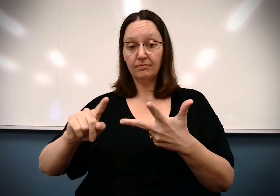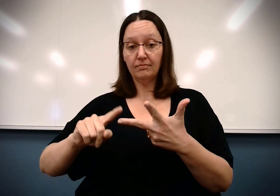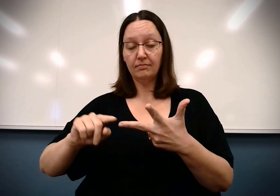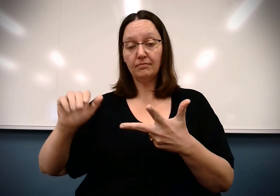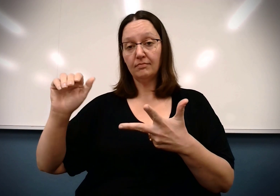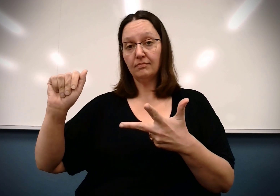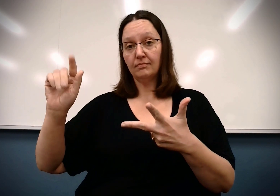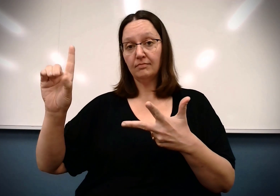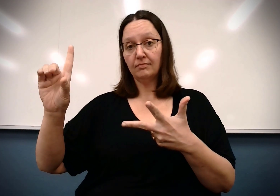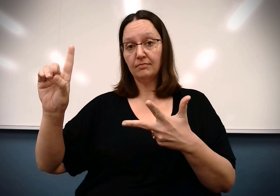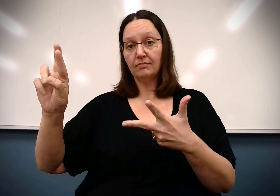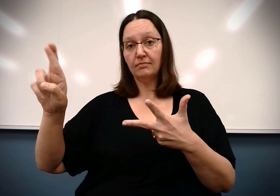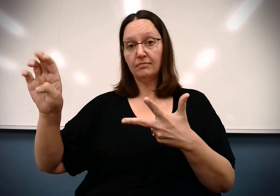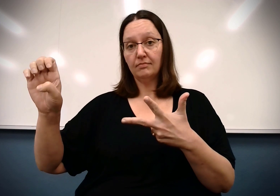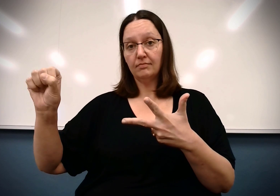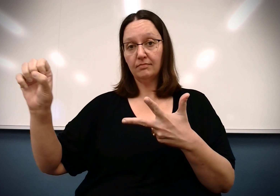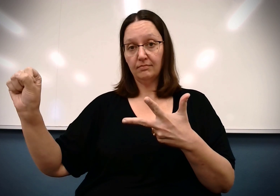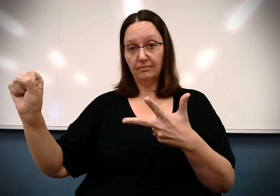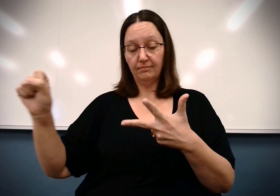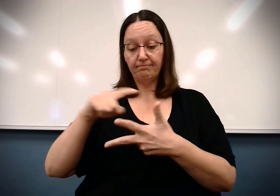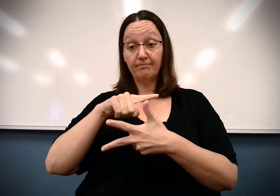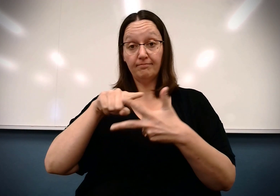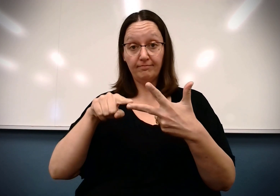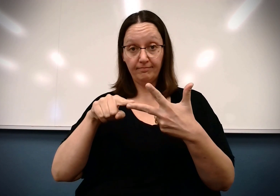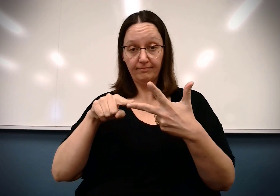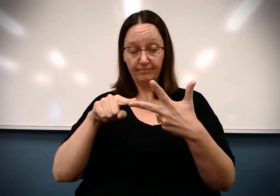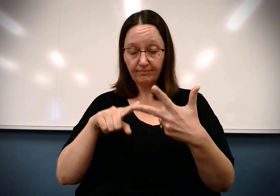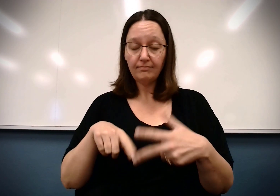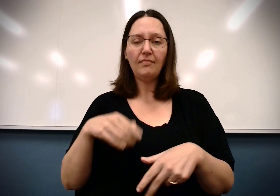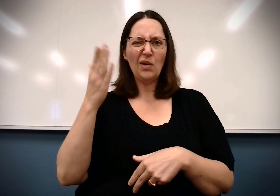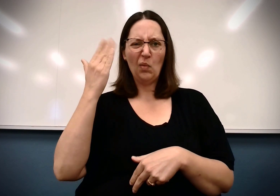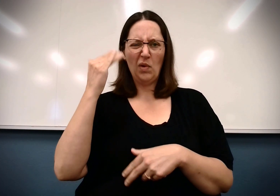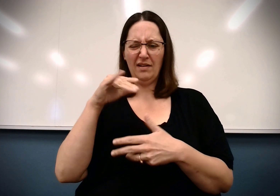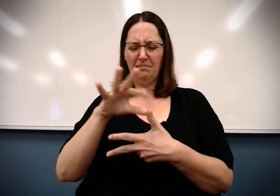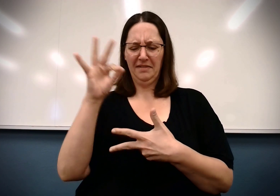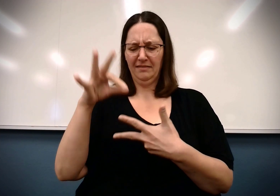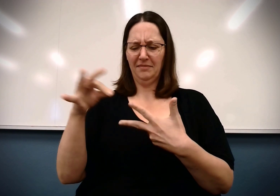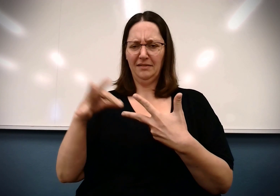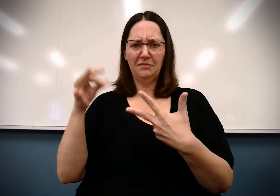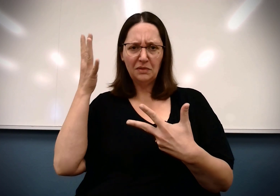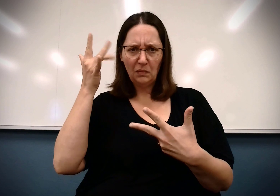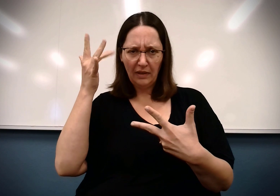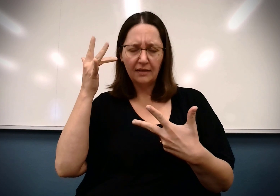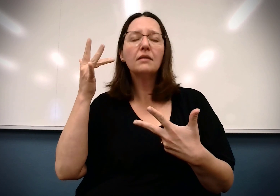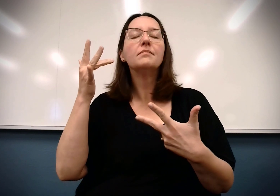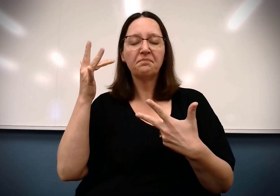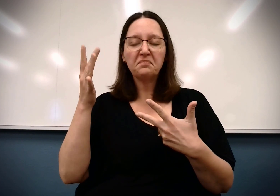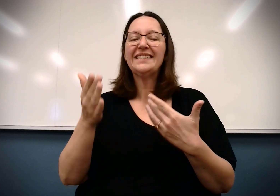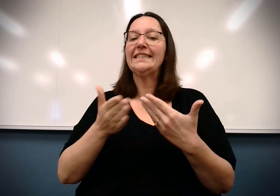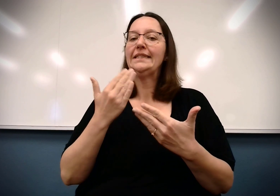chair, and the sign address. The reason I picked these 3 was because they tend to be a little